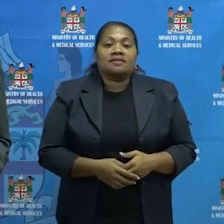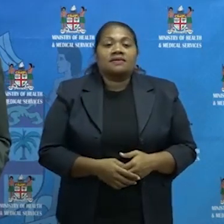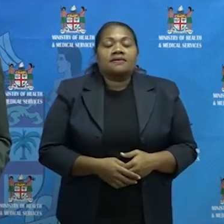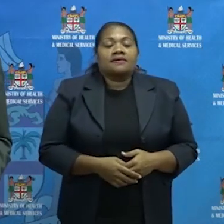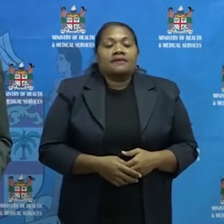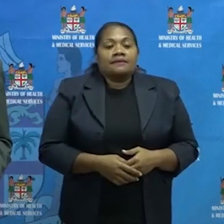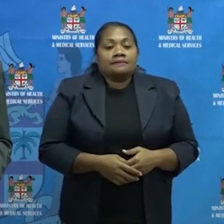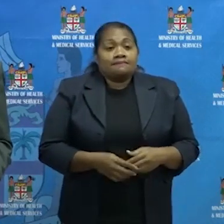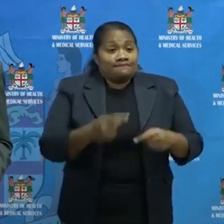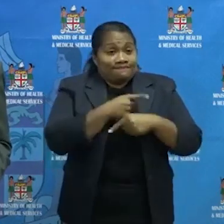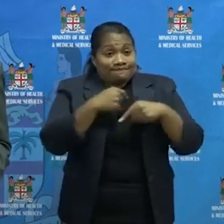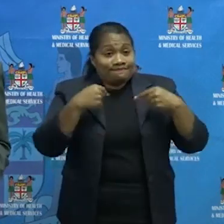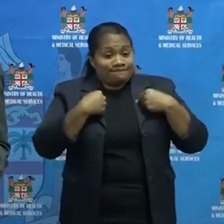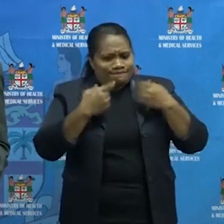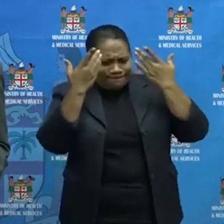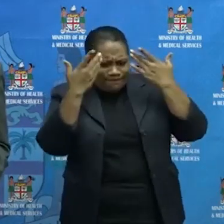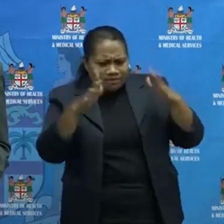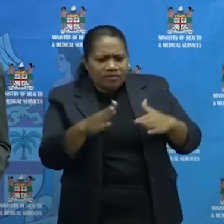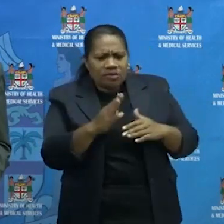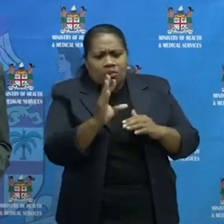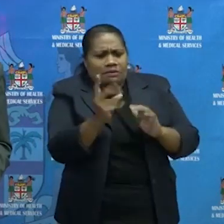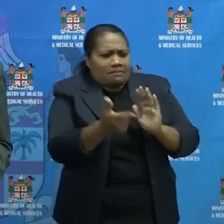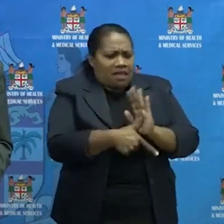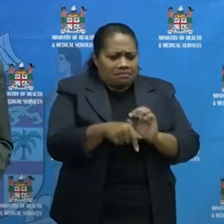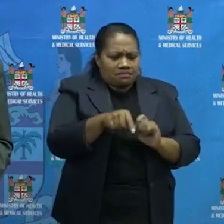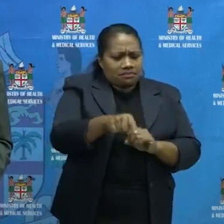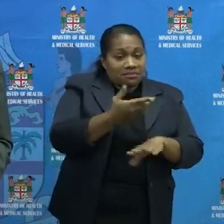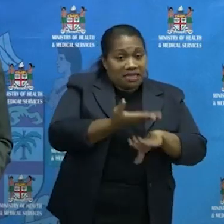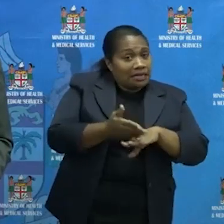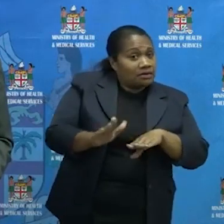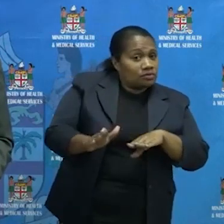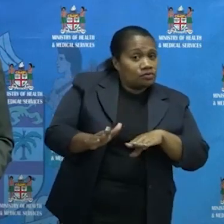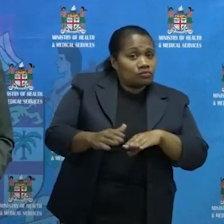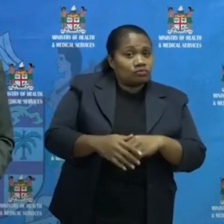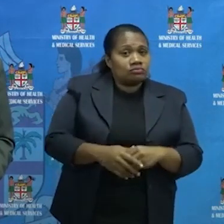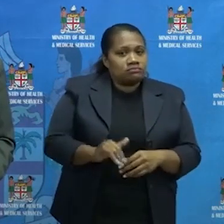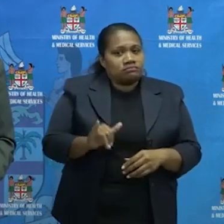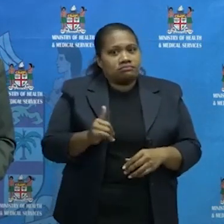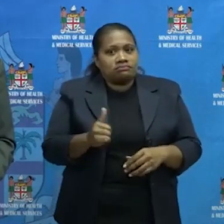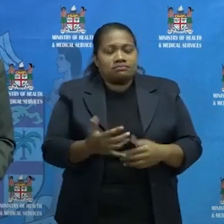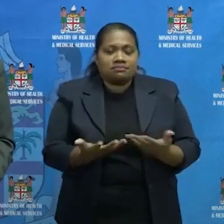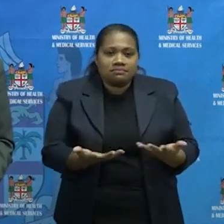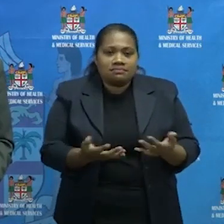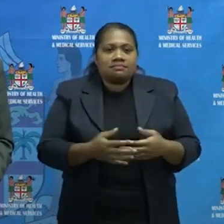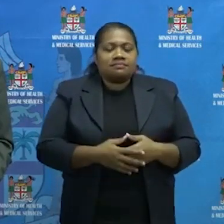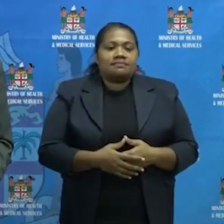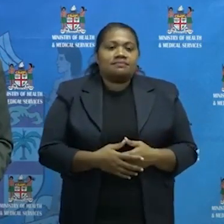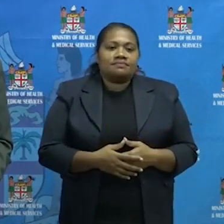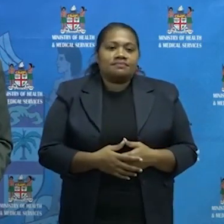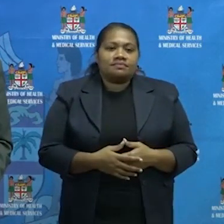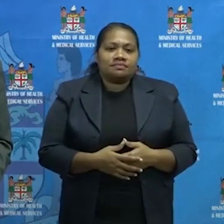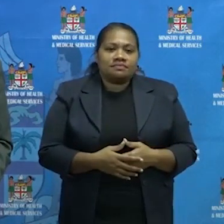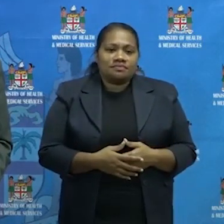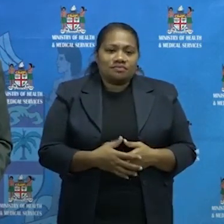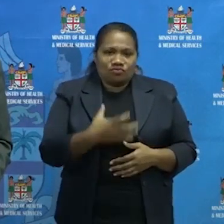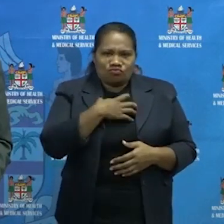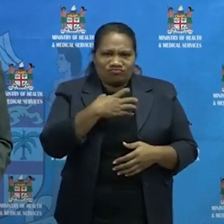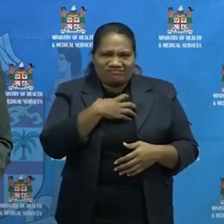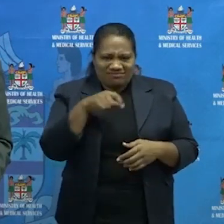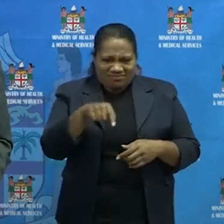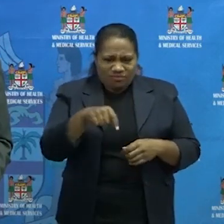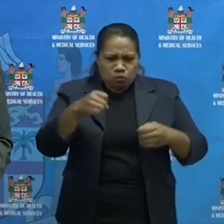We won't know for some time whether this is a new or more contagious variant of the